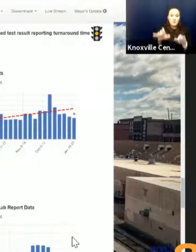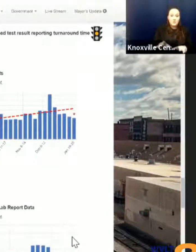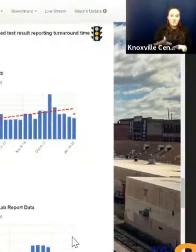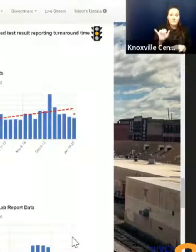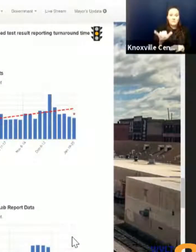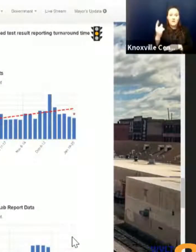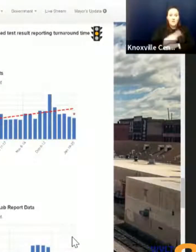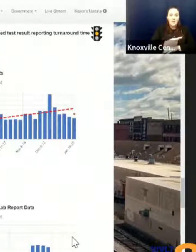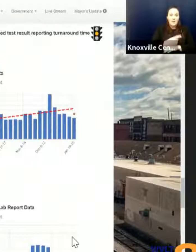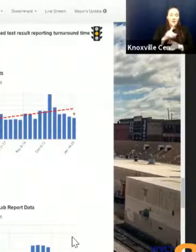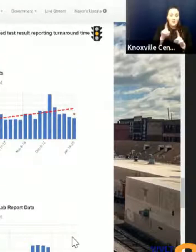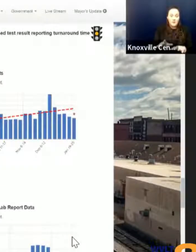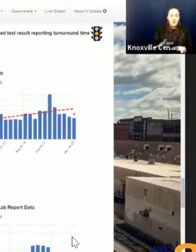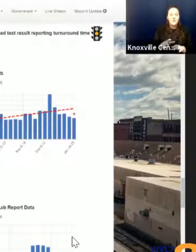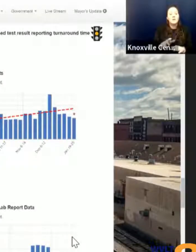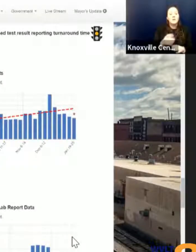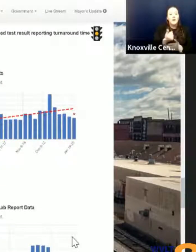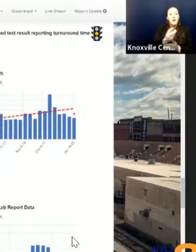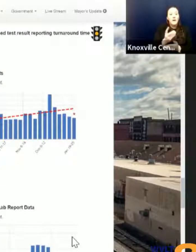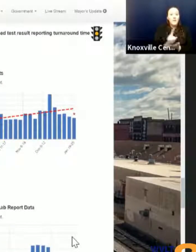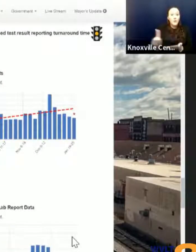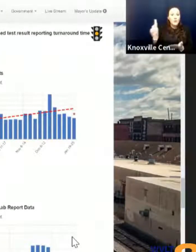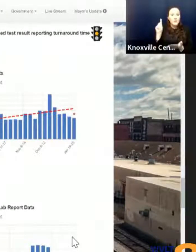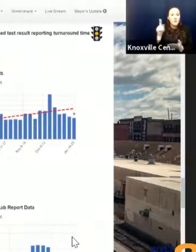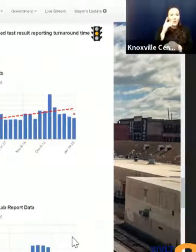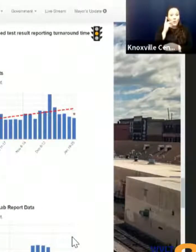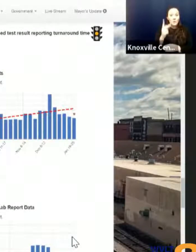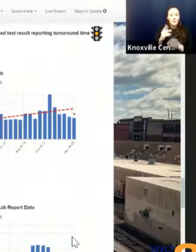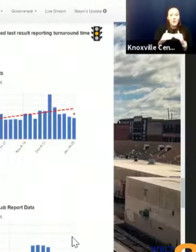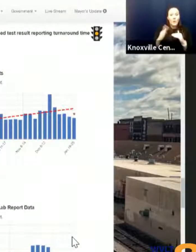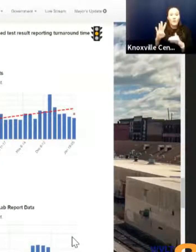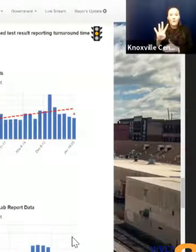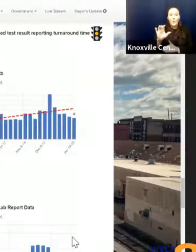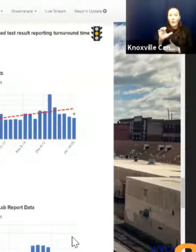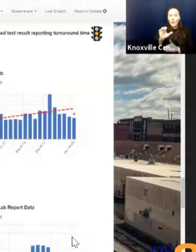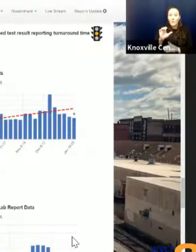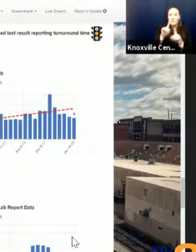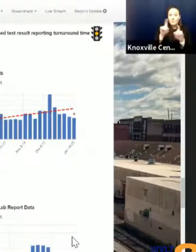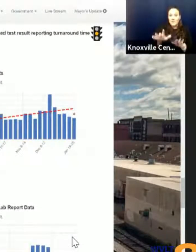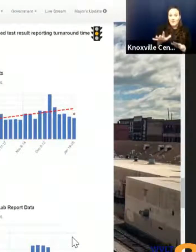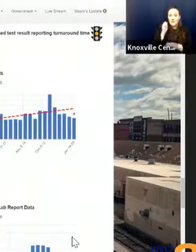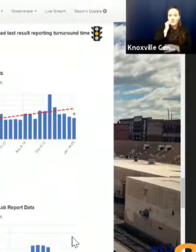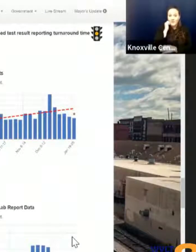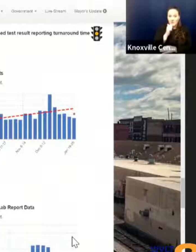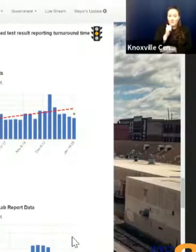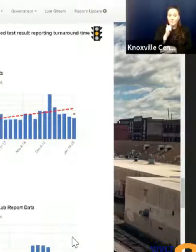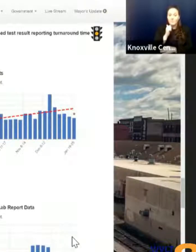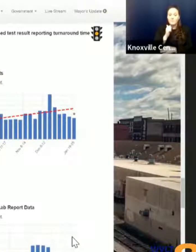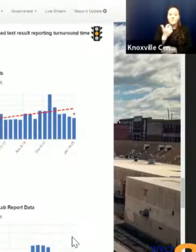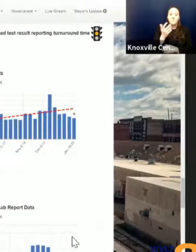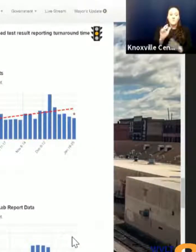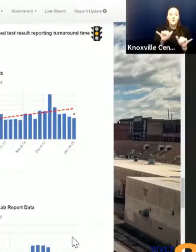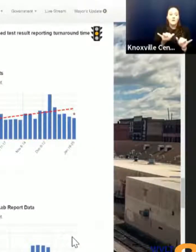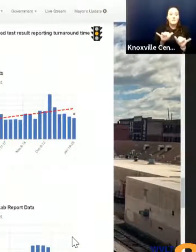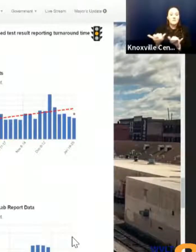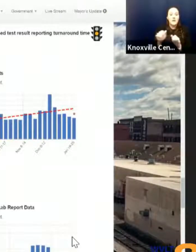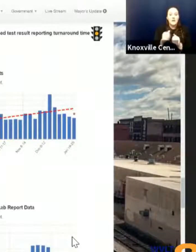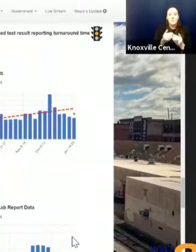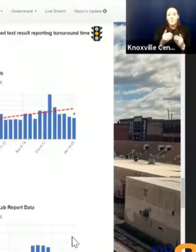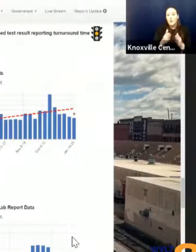few weeks ago, we were seeing more than 400 per day. This is consistent with what we are seeing across the community, across